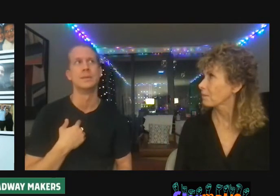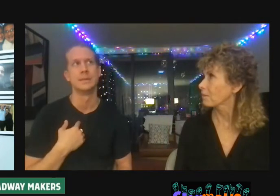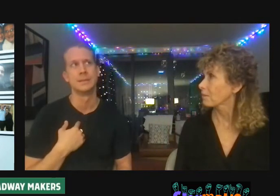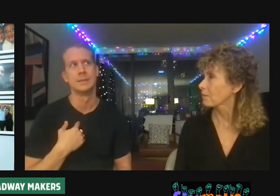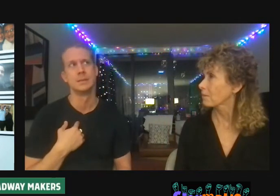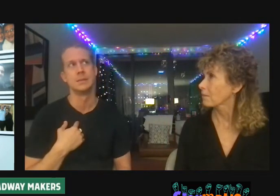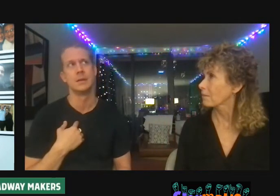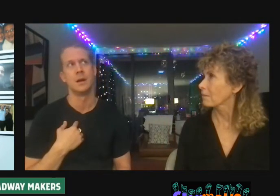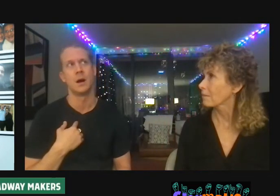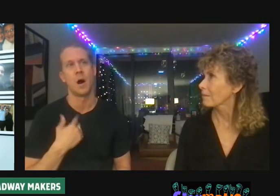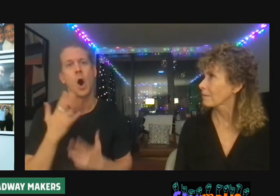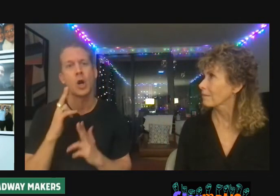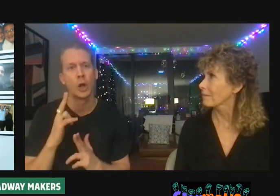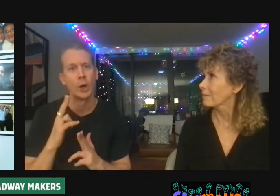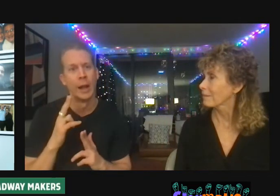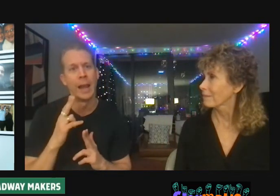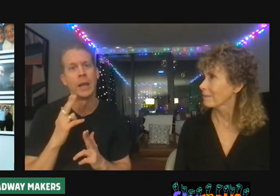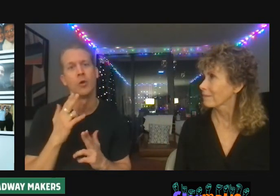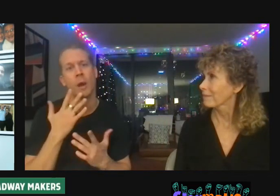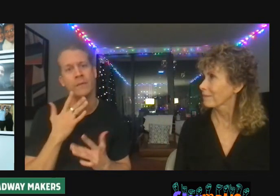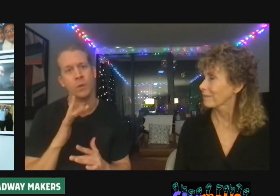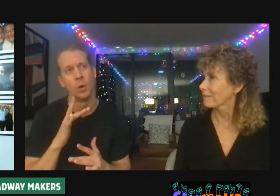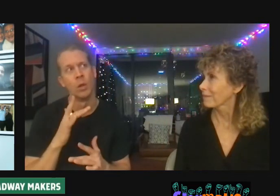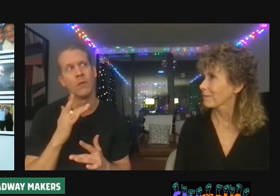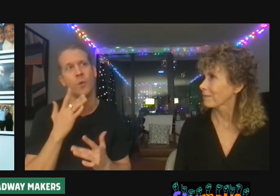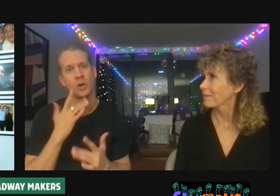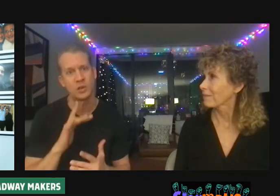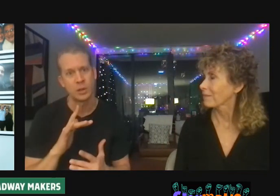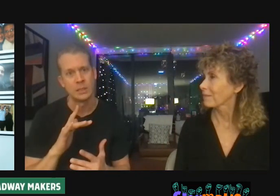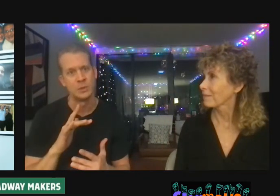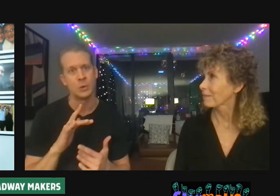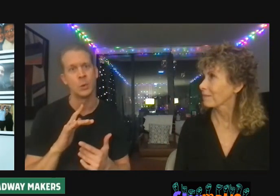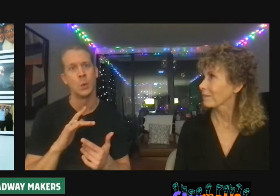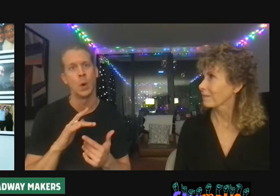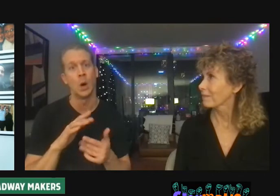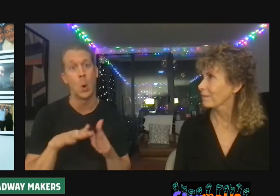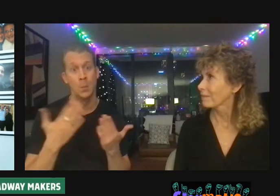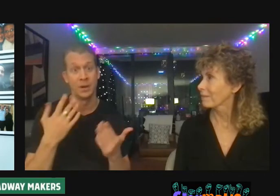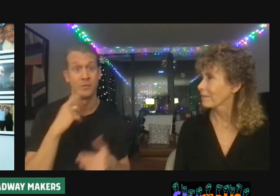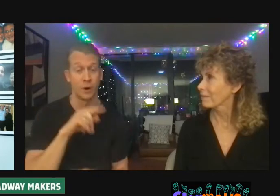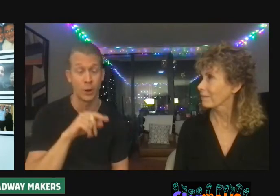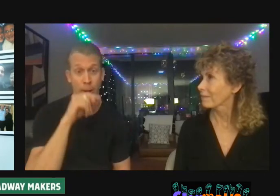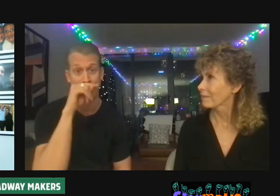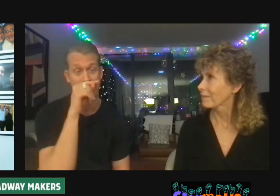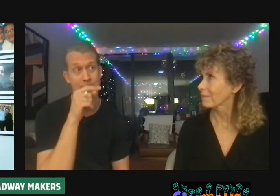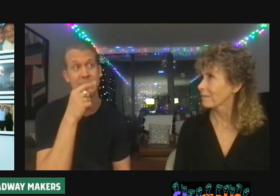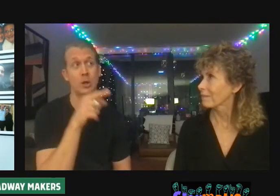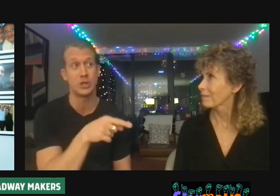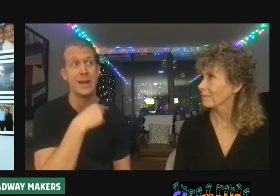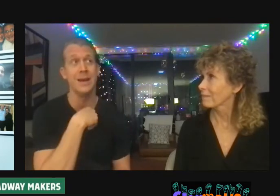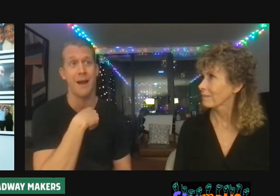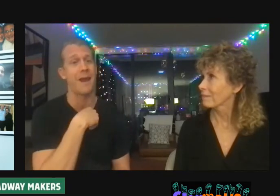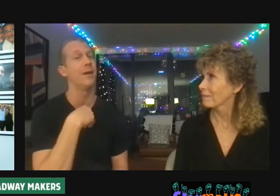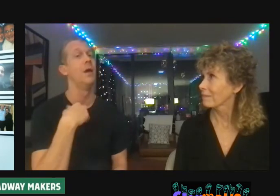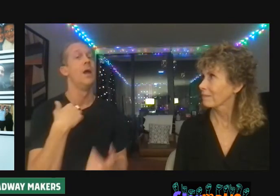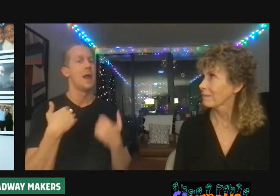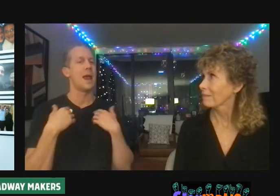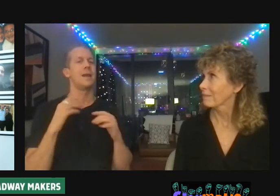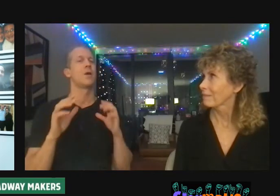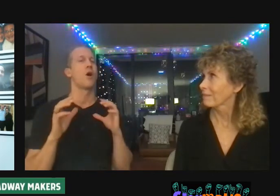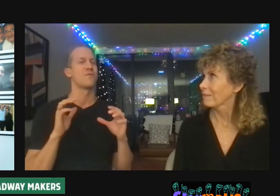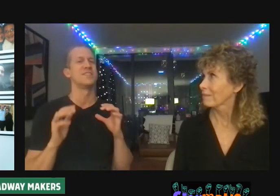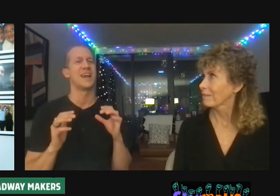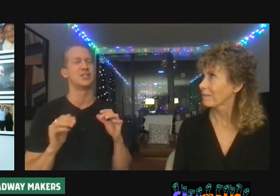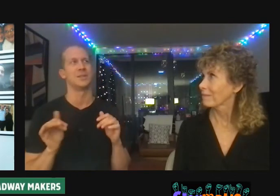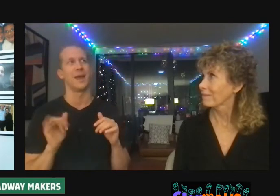I was honored and grateful, fortunate to open for her. I mean, she and I